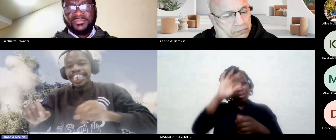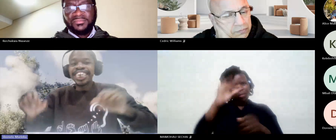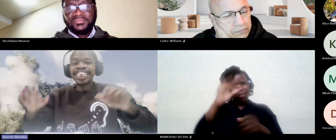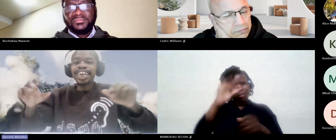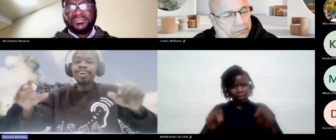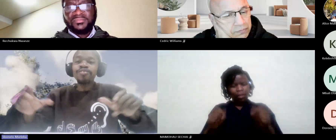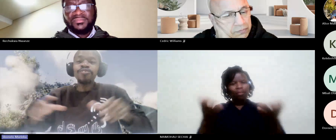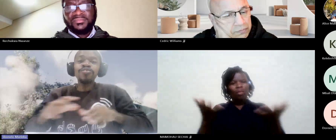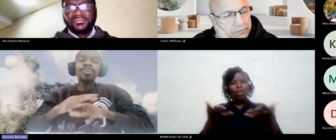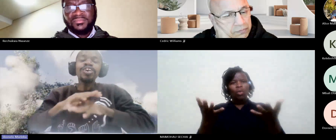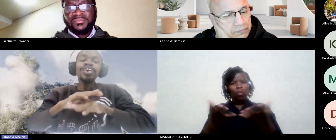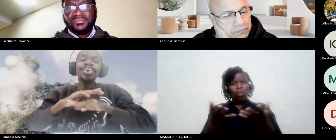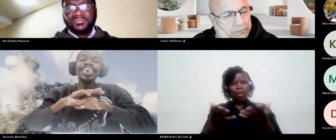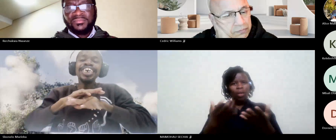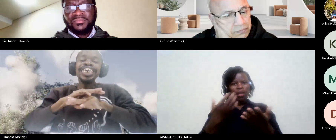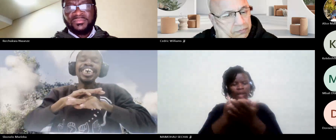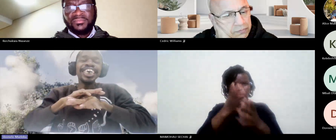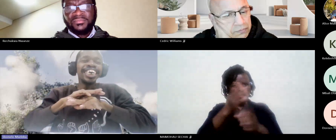schools, there's a lot of